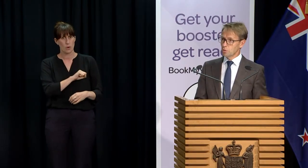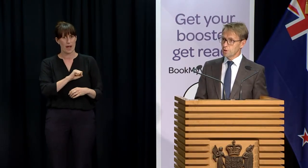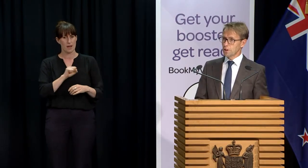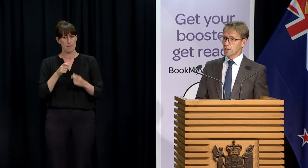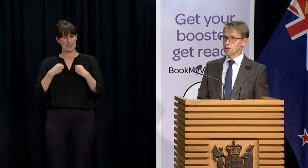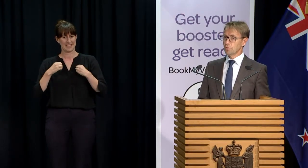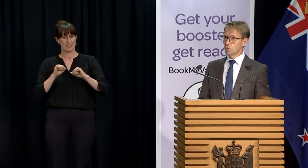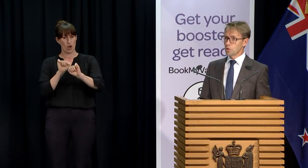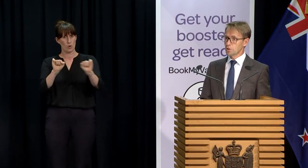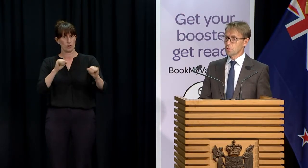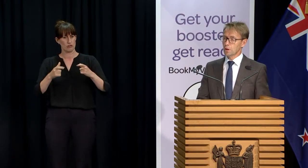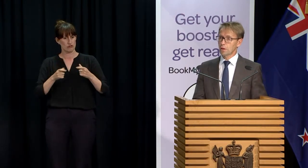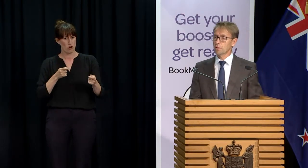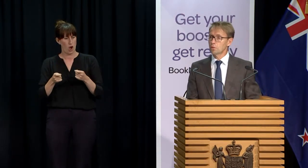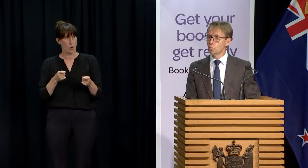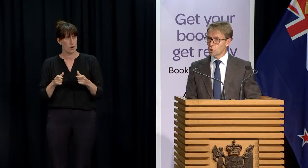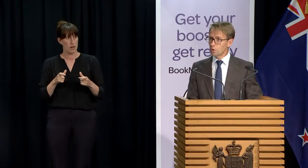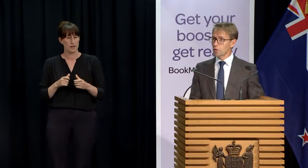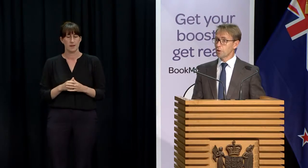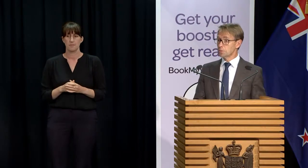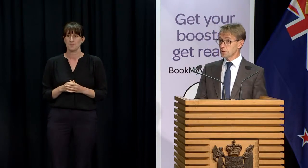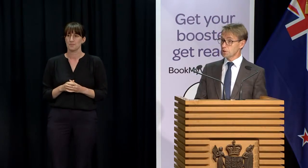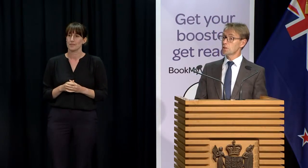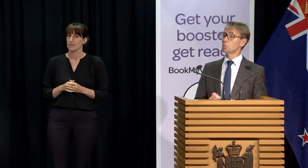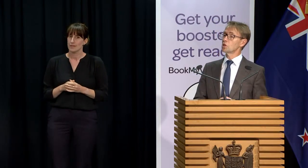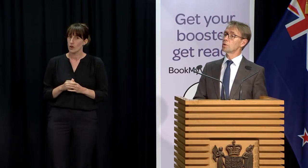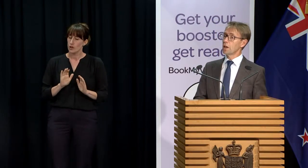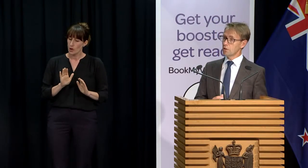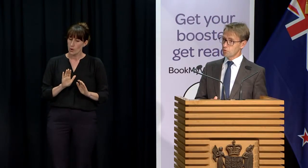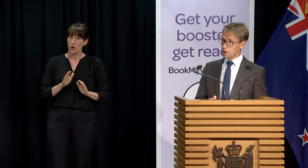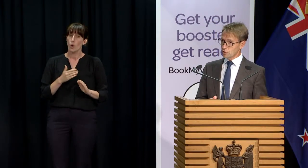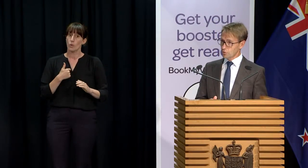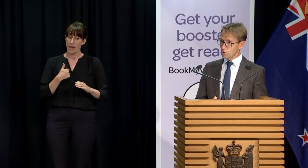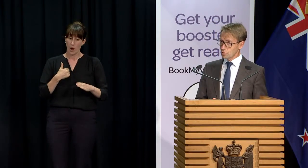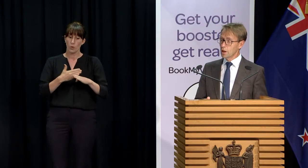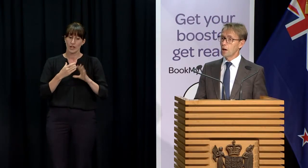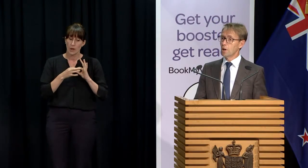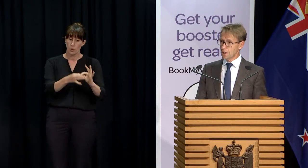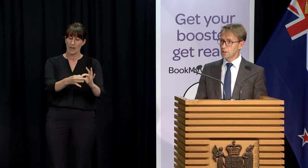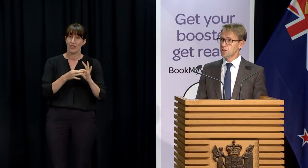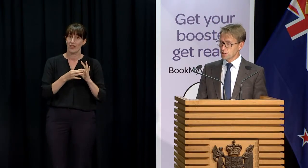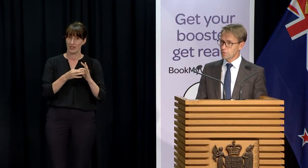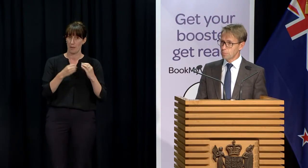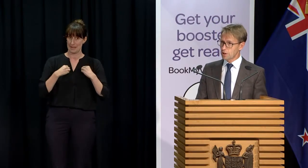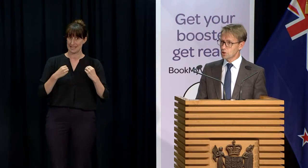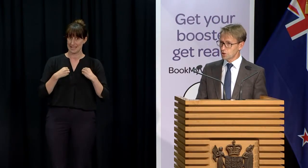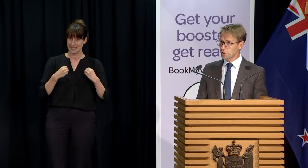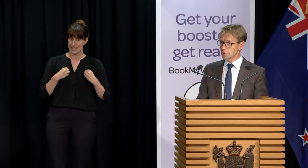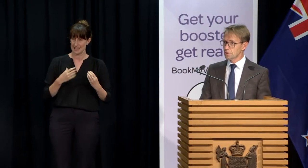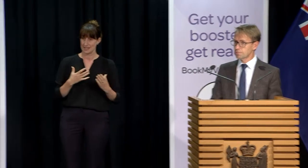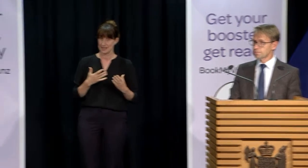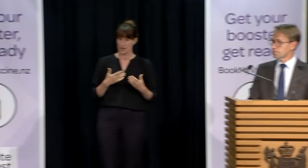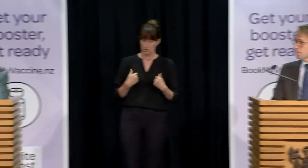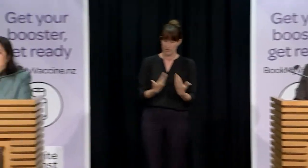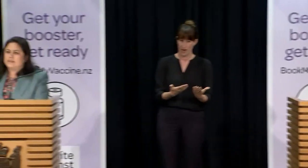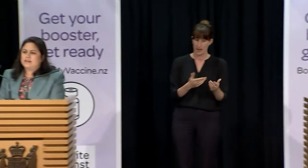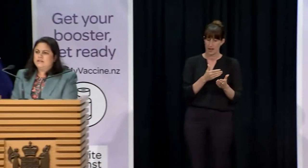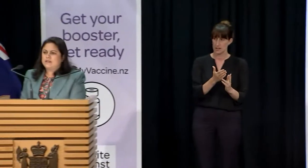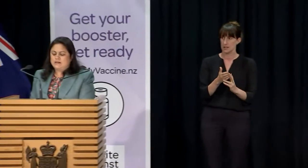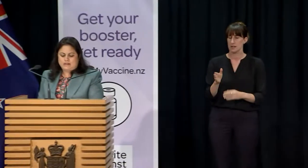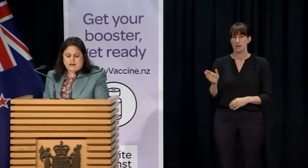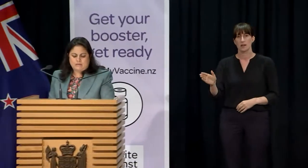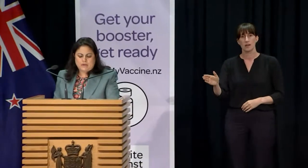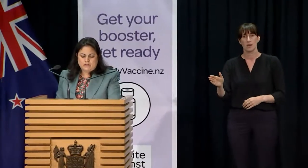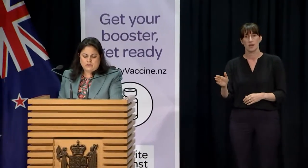Well, that would be the case if we weren't working with those businesses, which we have right through. And it's around not, it's access not, to it's rapid not antigen clear, tests. it is not